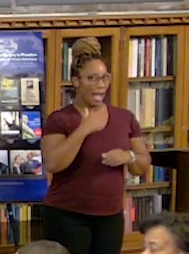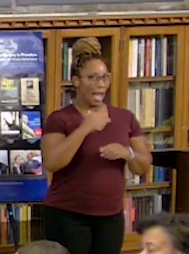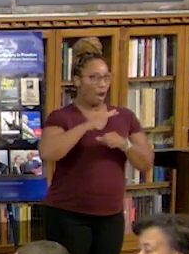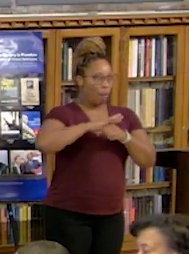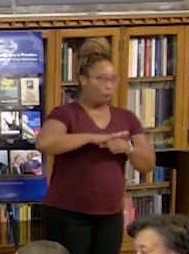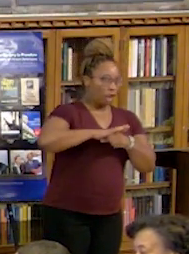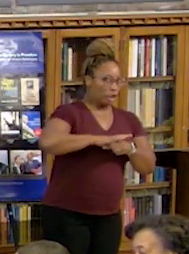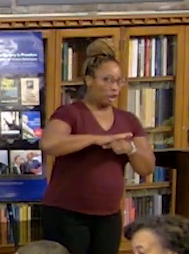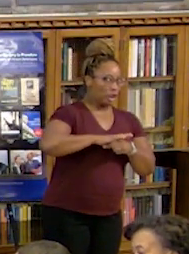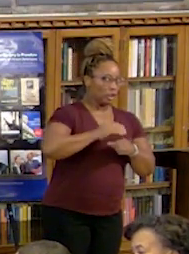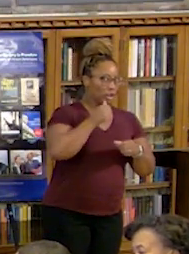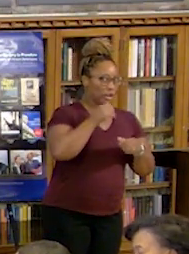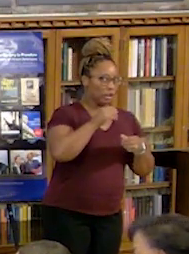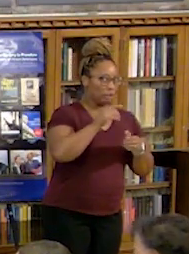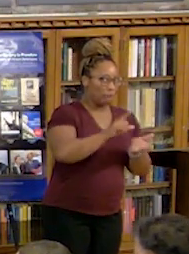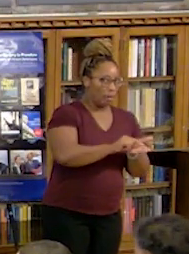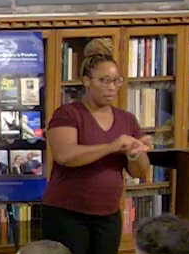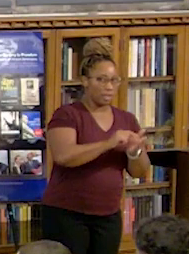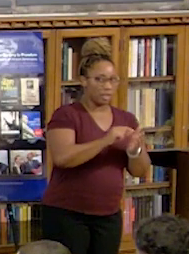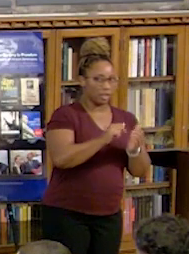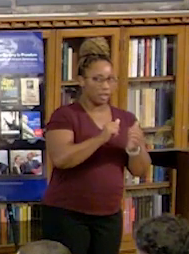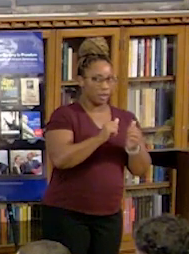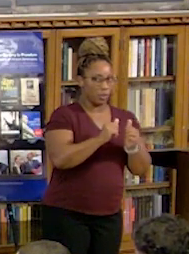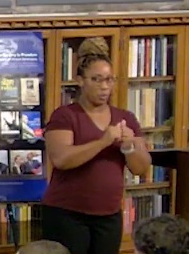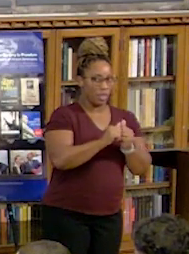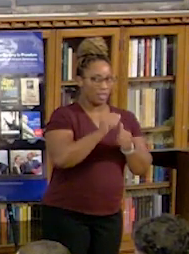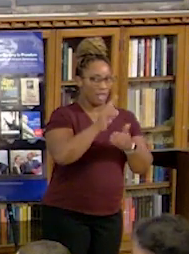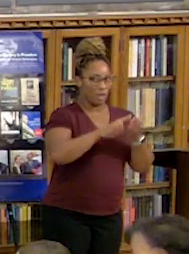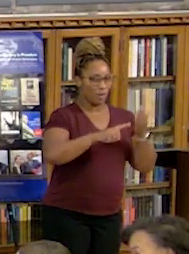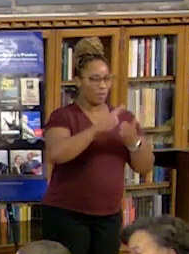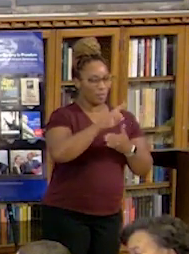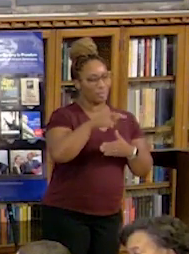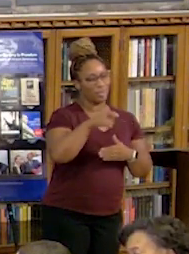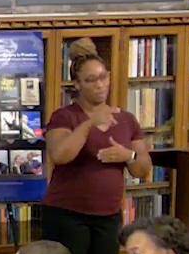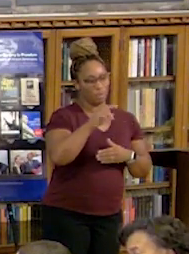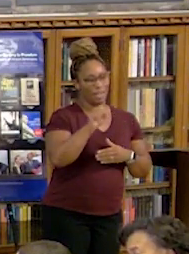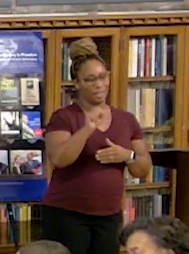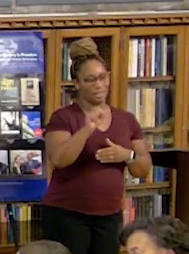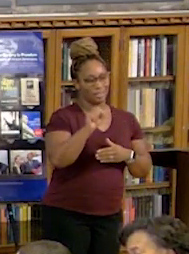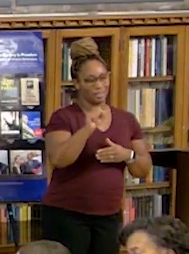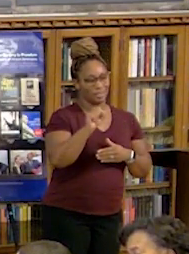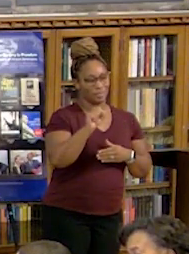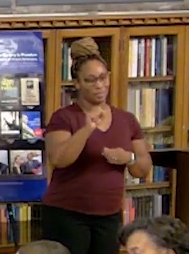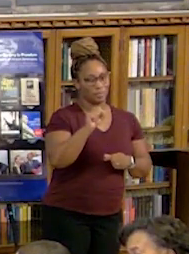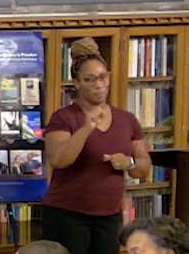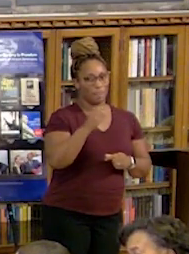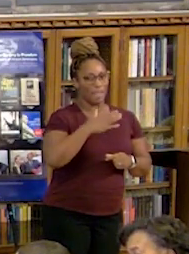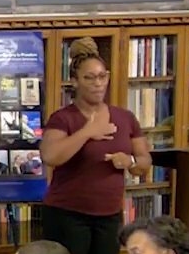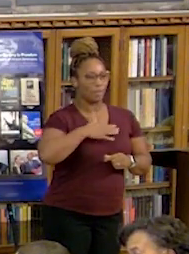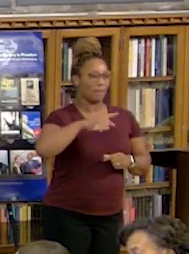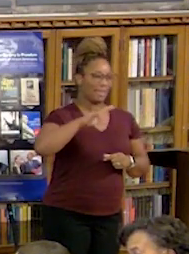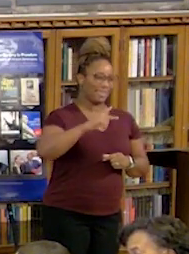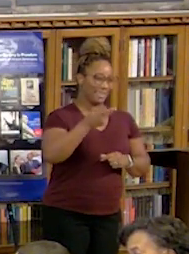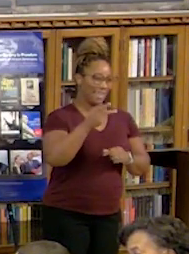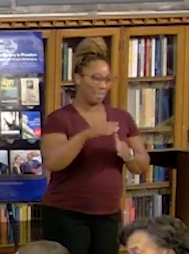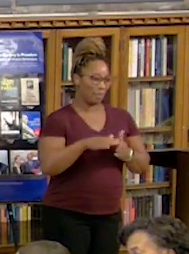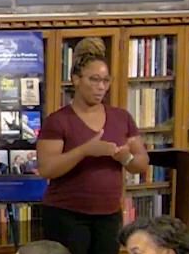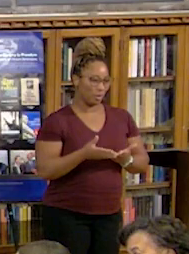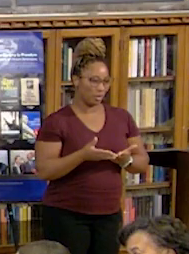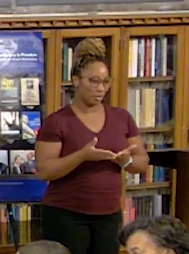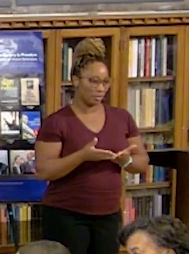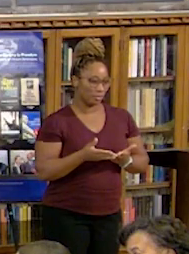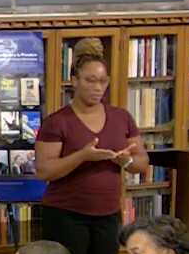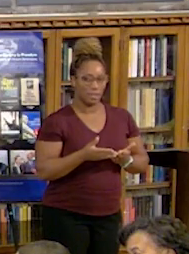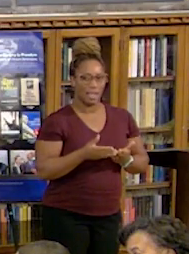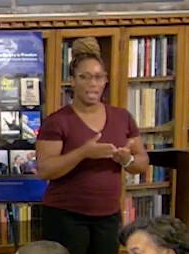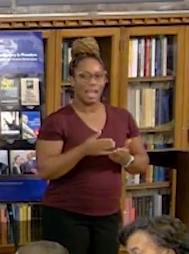actually publish it with a university press right it was my second book it